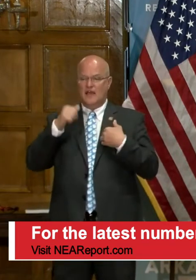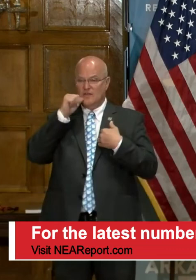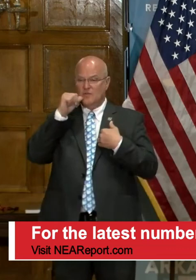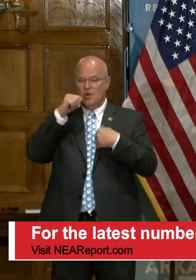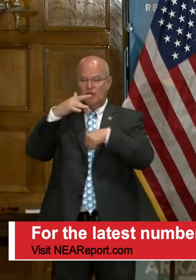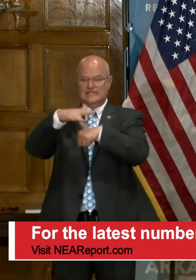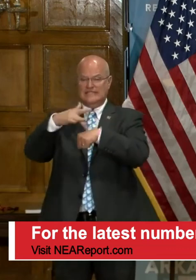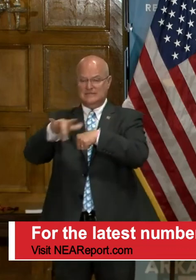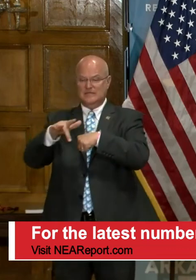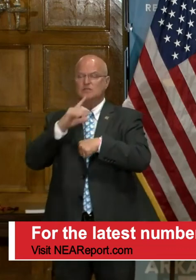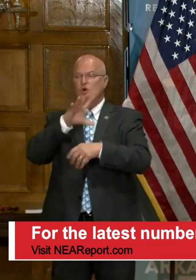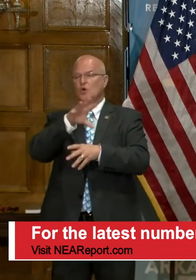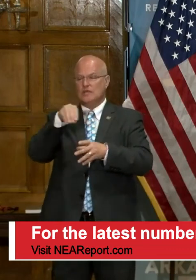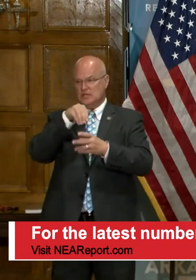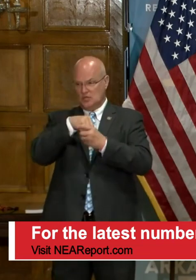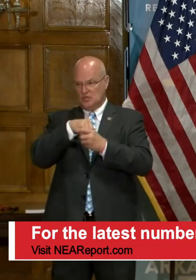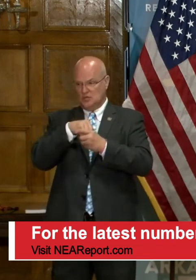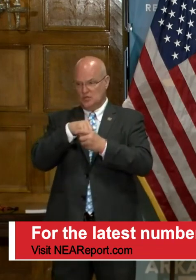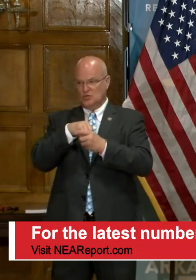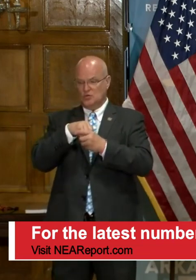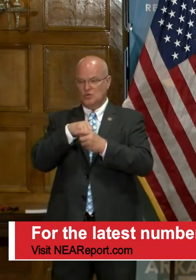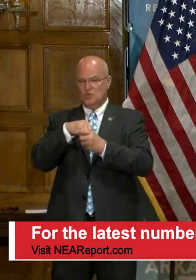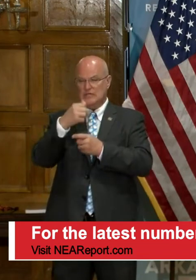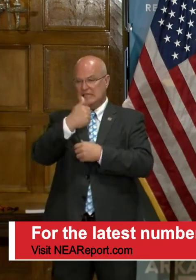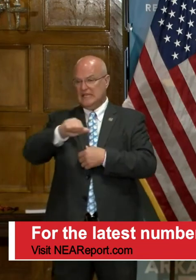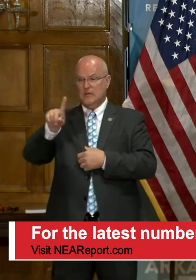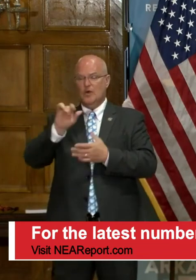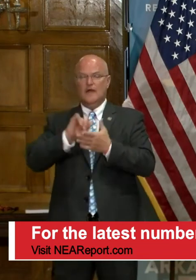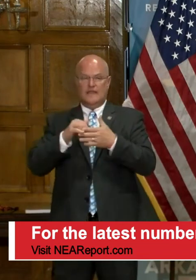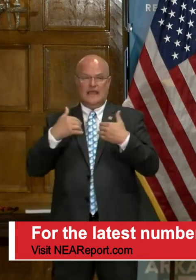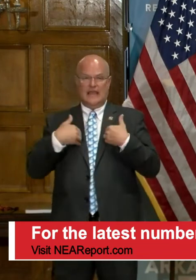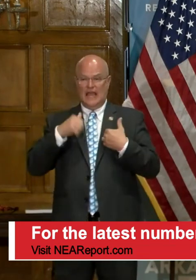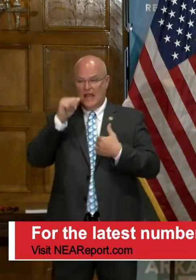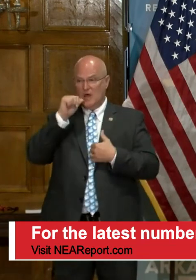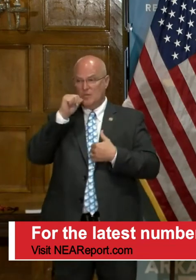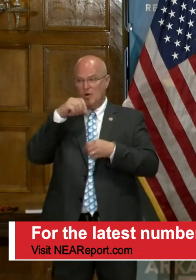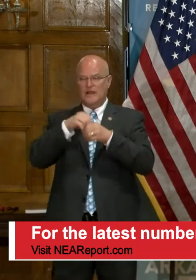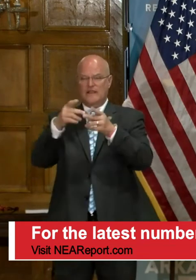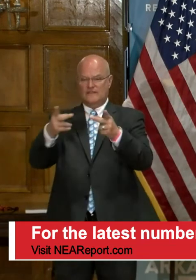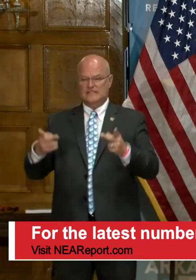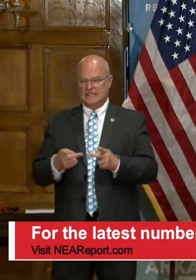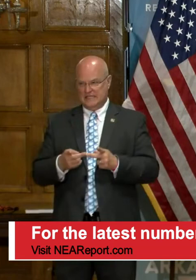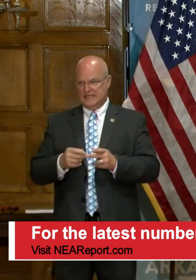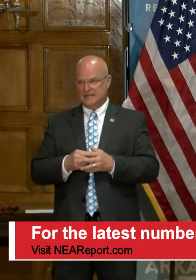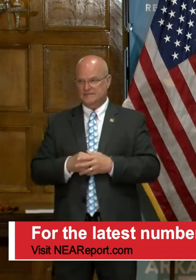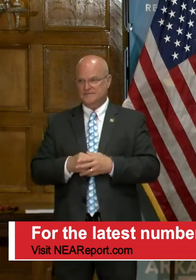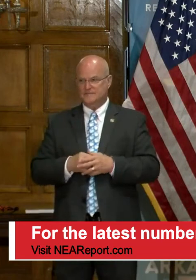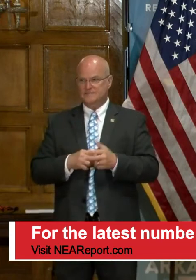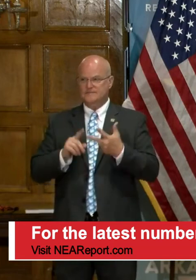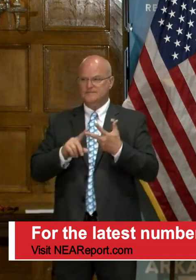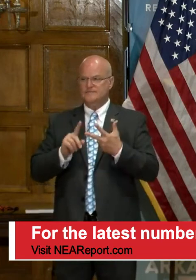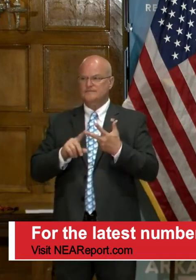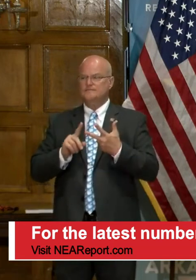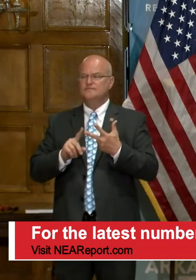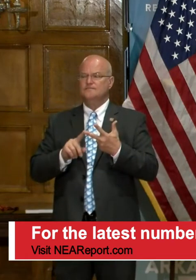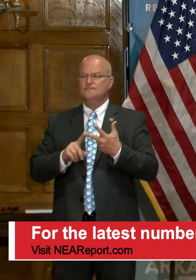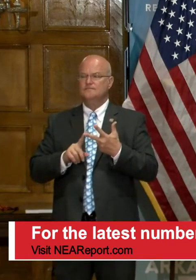bar that's empty. So it would include anyone that had a bar in their facility. And then final